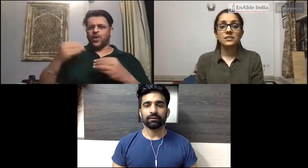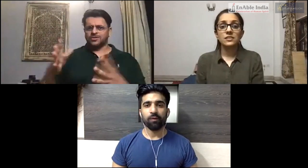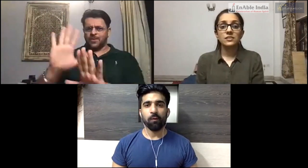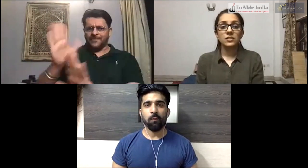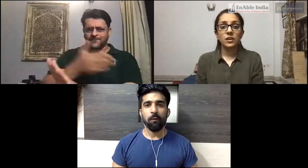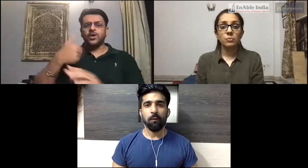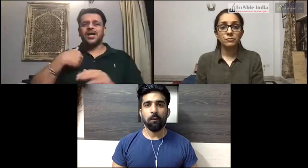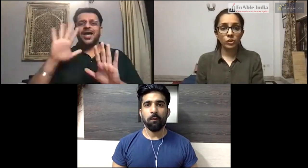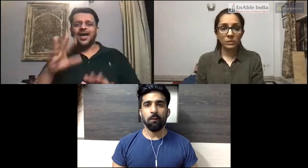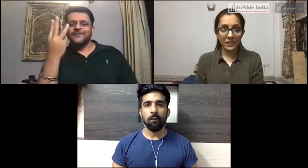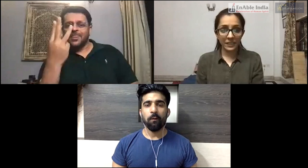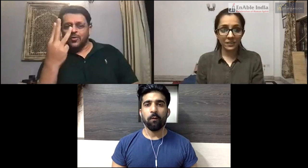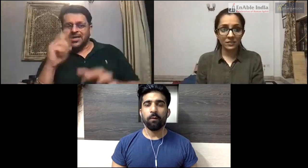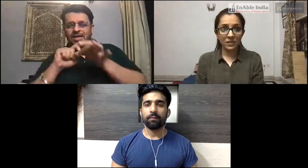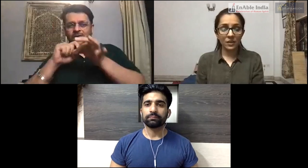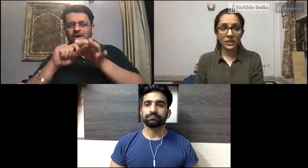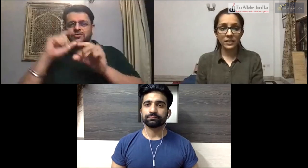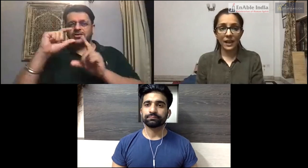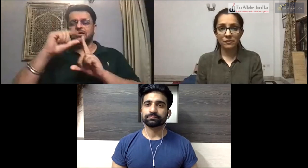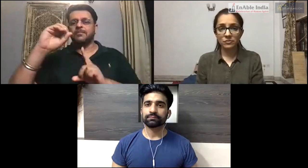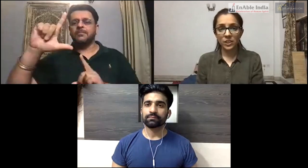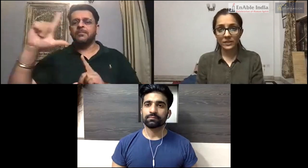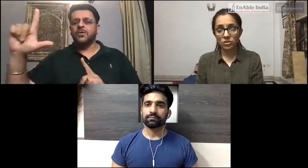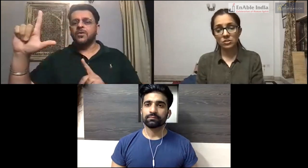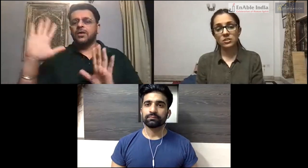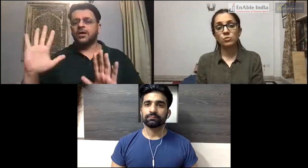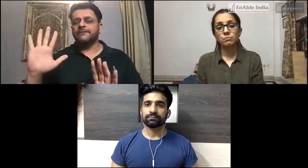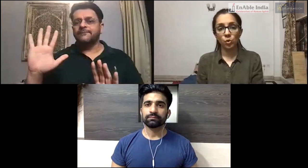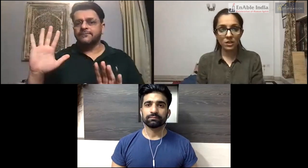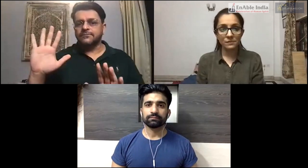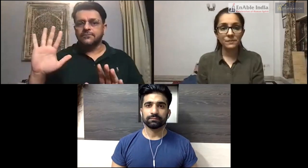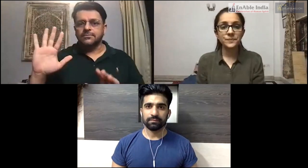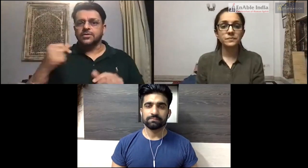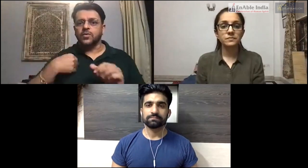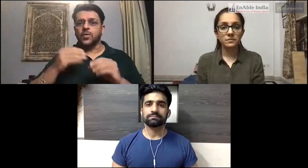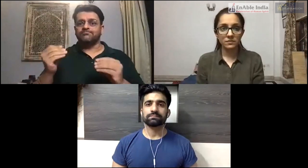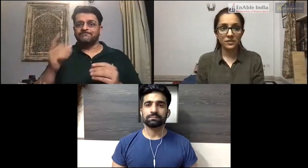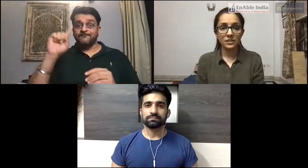And before we begin, we have 3 questions in the poll.